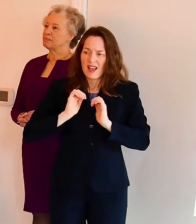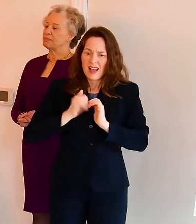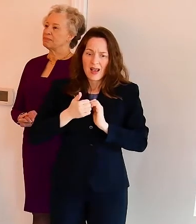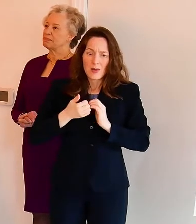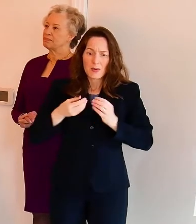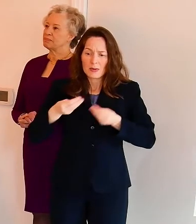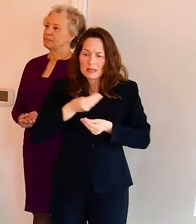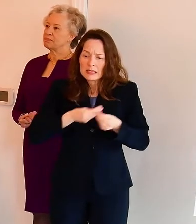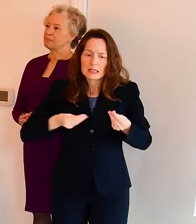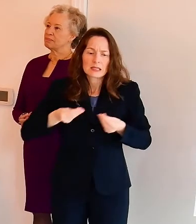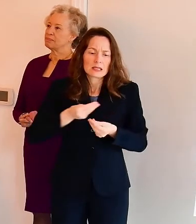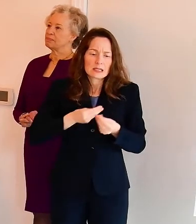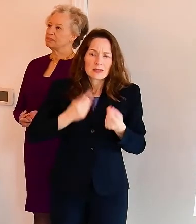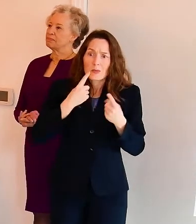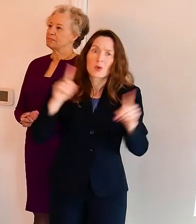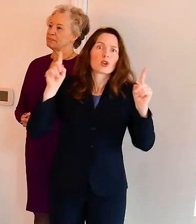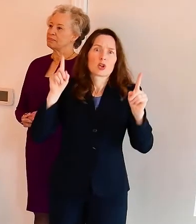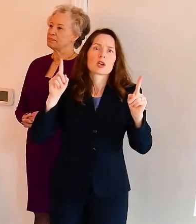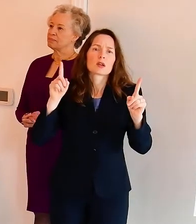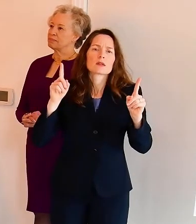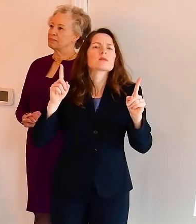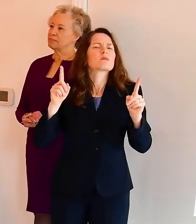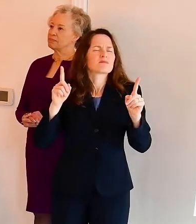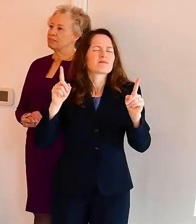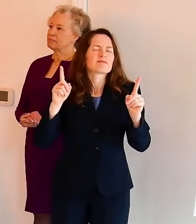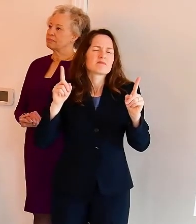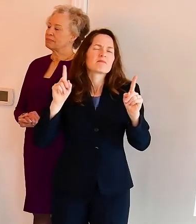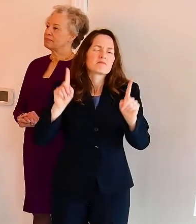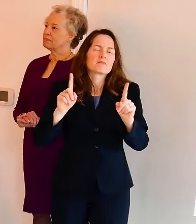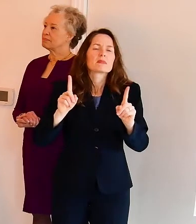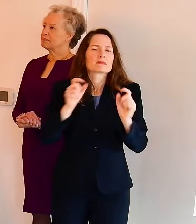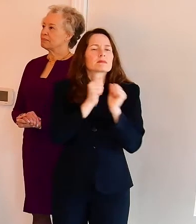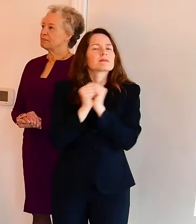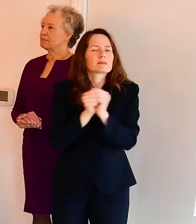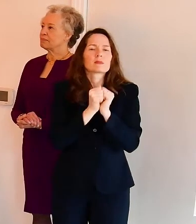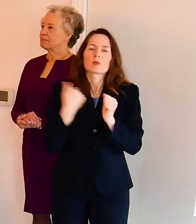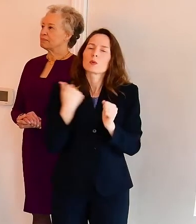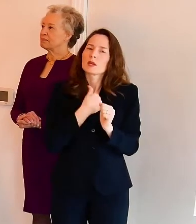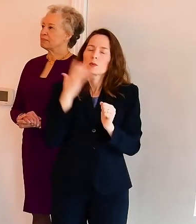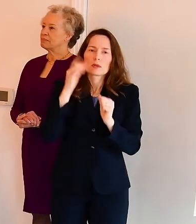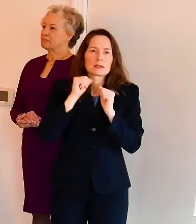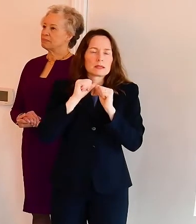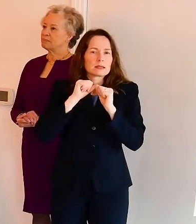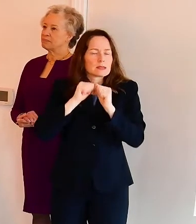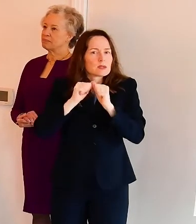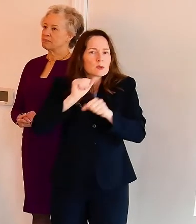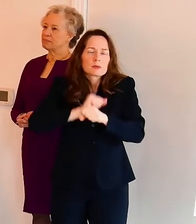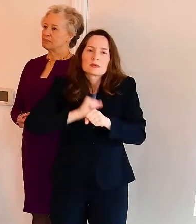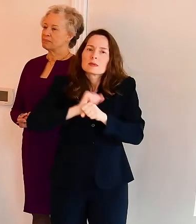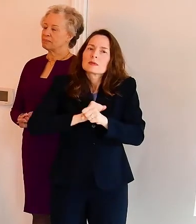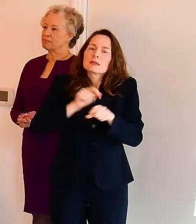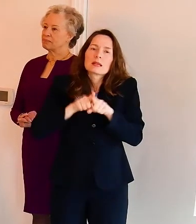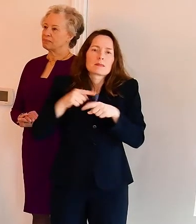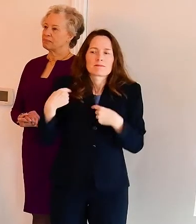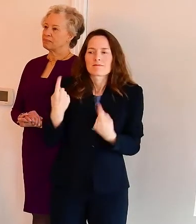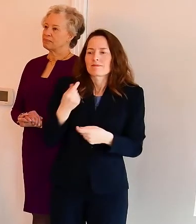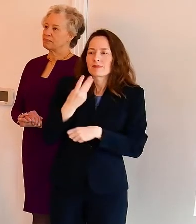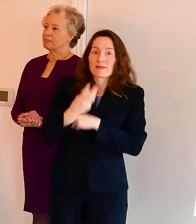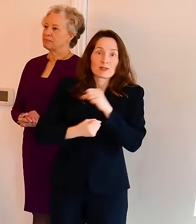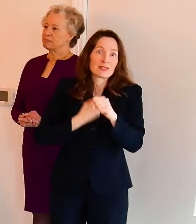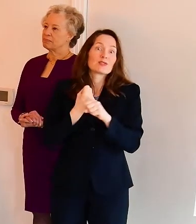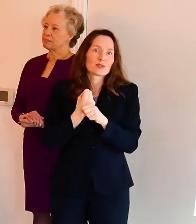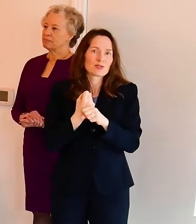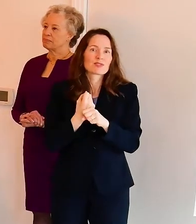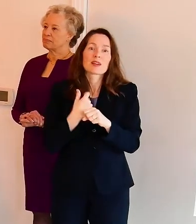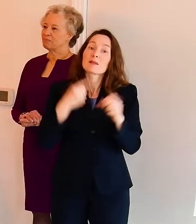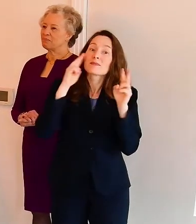again, collectively together, we'll continue to work much as we've done over the last, couple of years, and I look forward to seeing what we do together in the